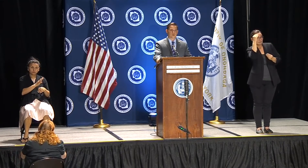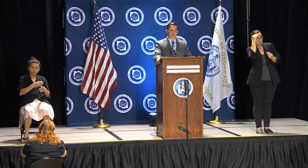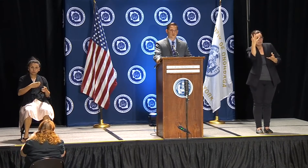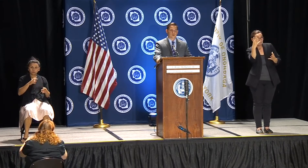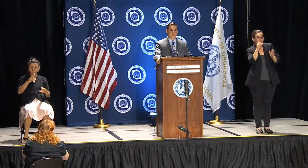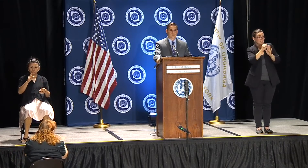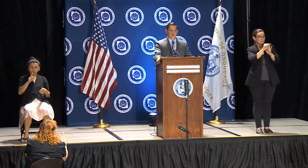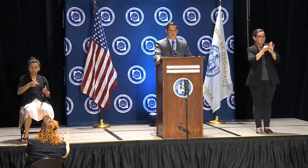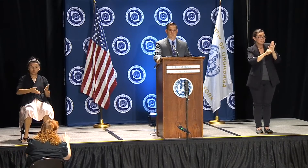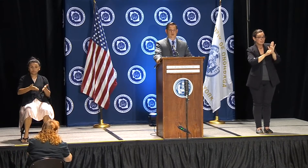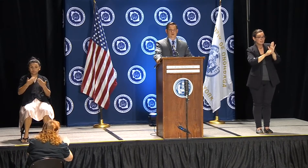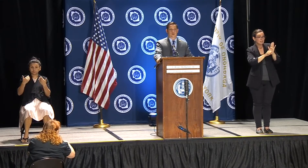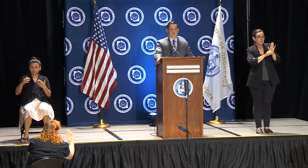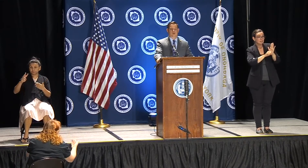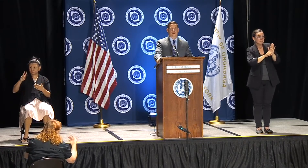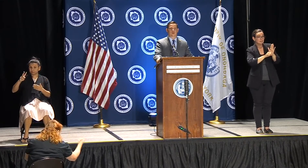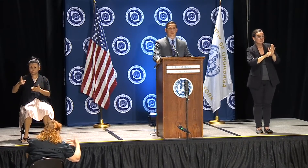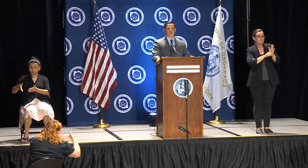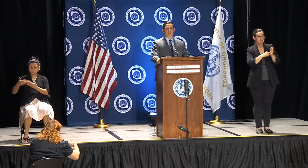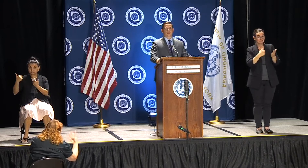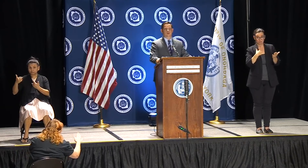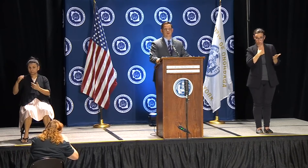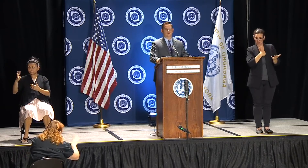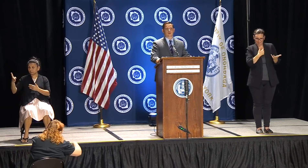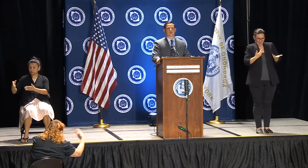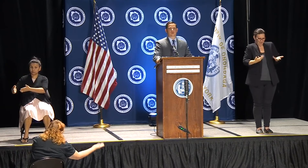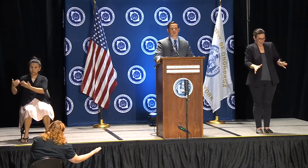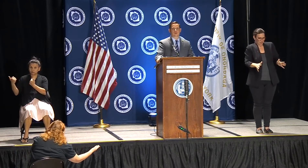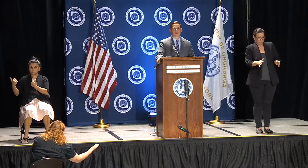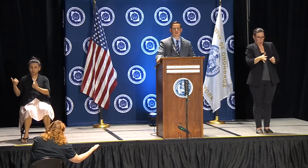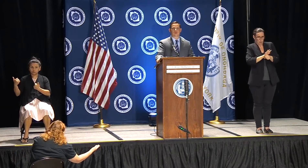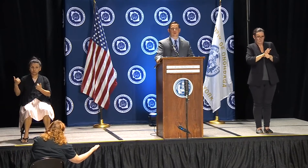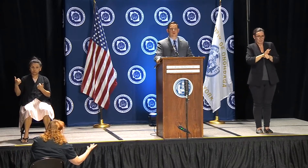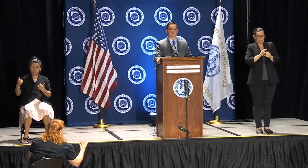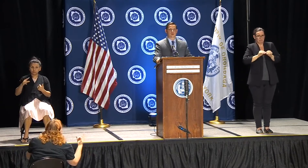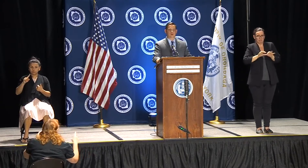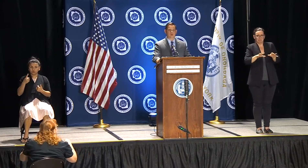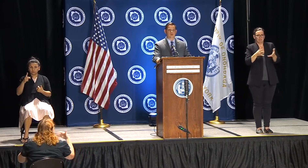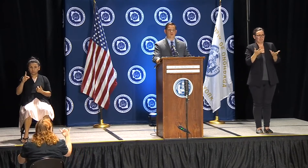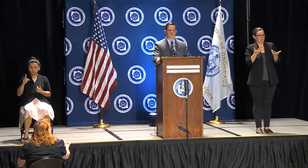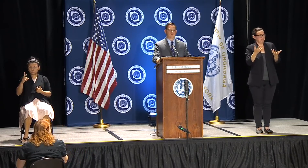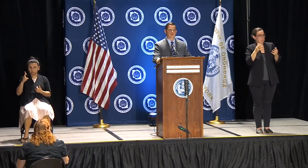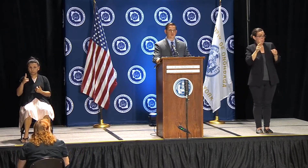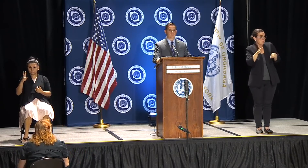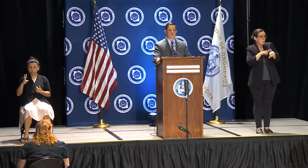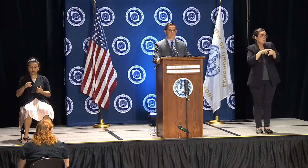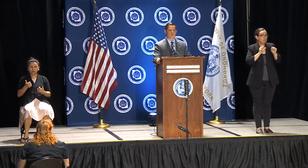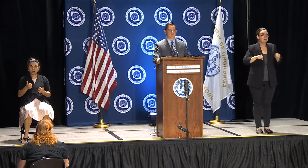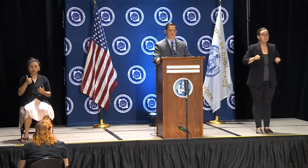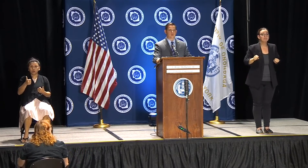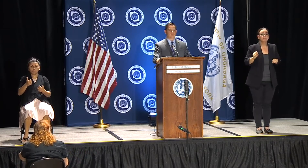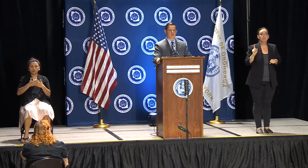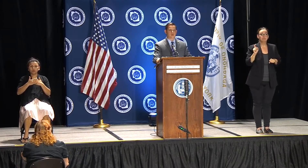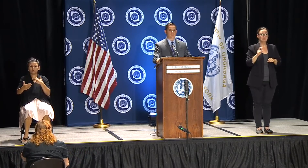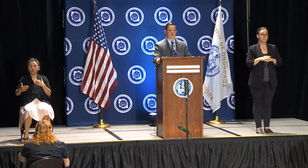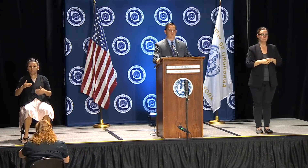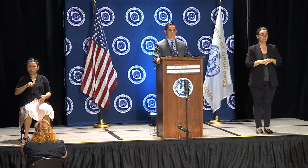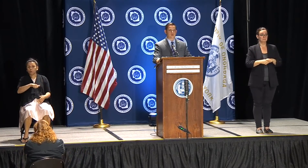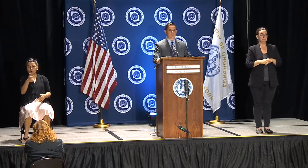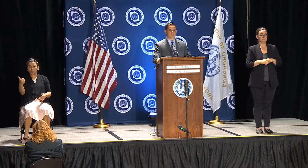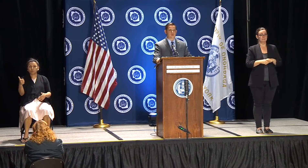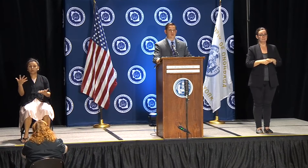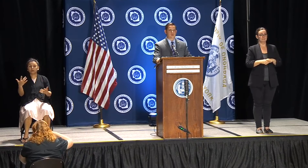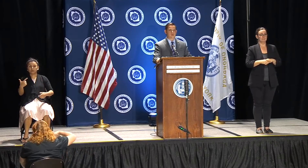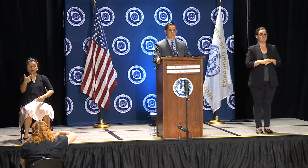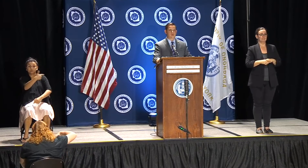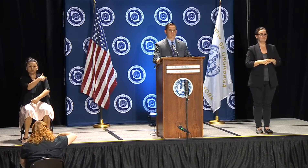as far as getting back to where we are? I know a vaccine is important, but have these announcements, whether it be gyms or casinos, come